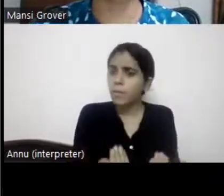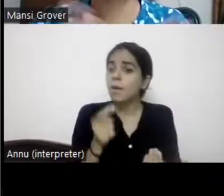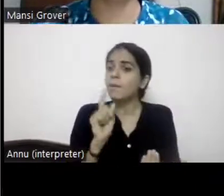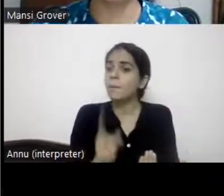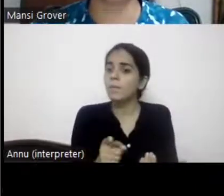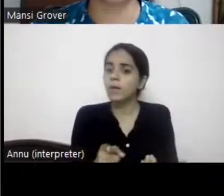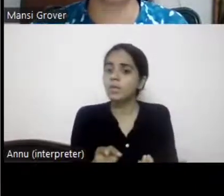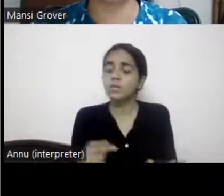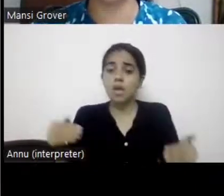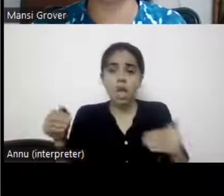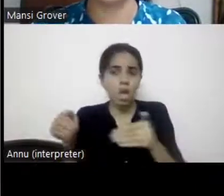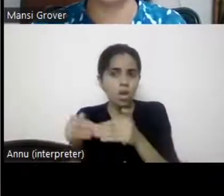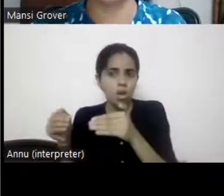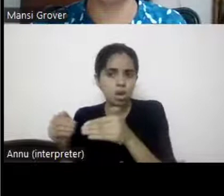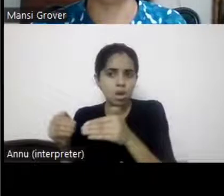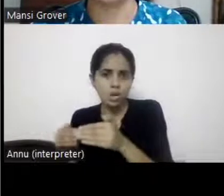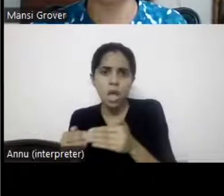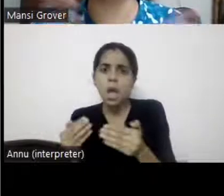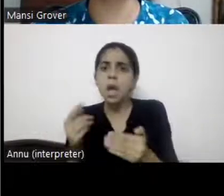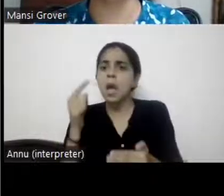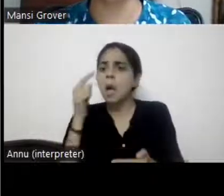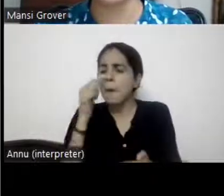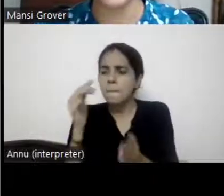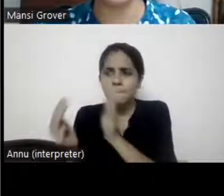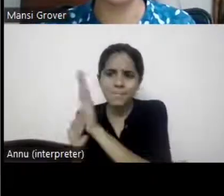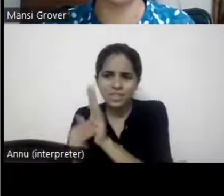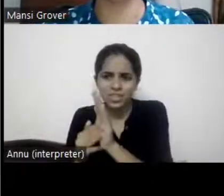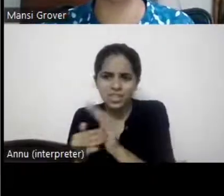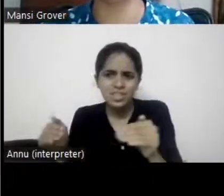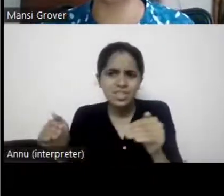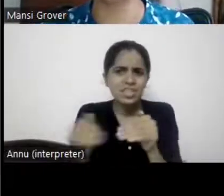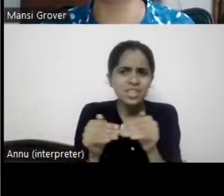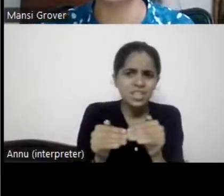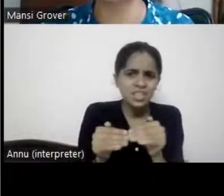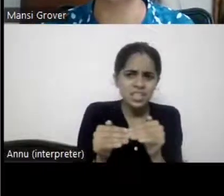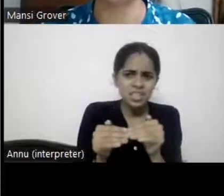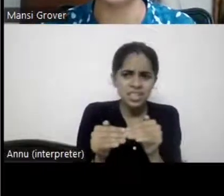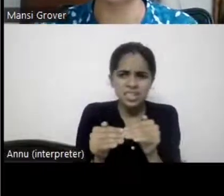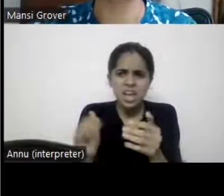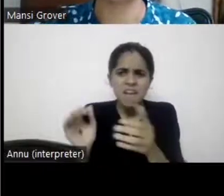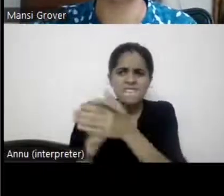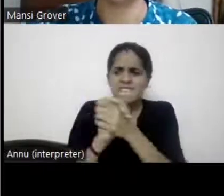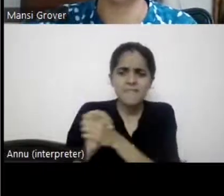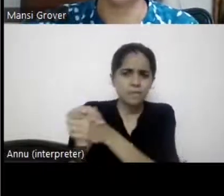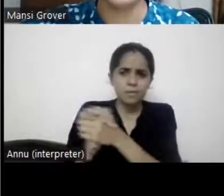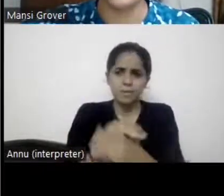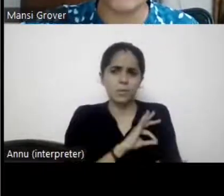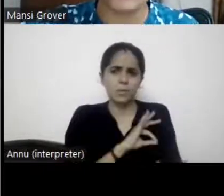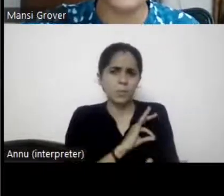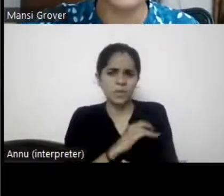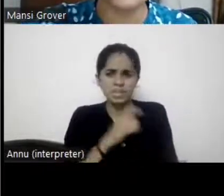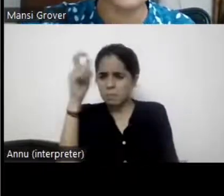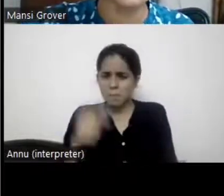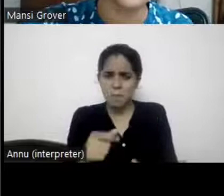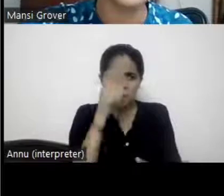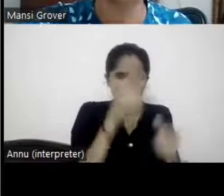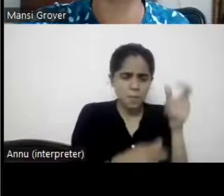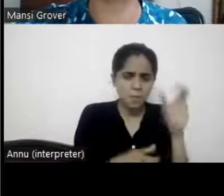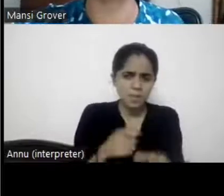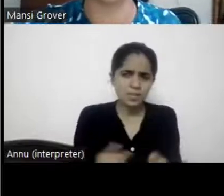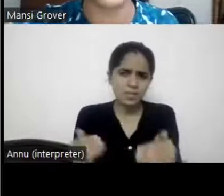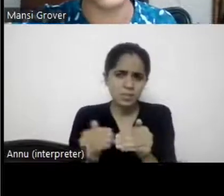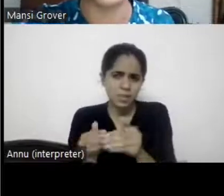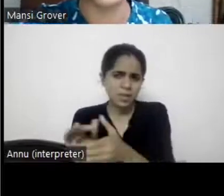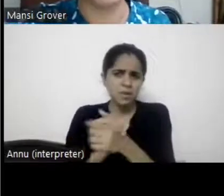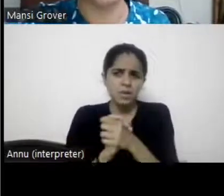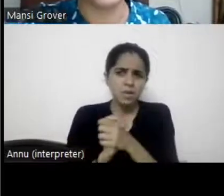never introduced them to Michelle. Why was she denied that feeling of friendship with a person with whom she